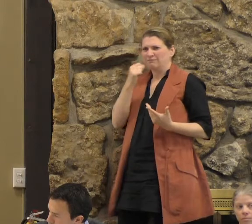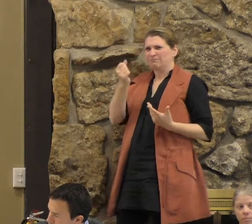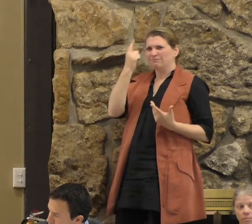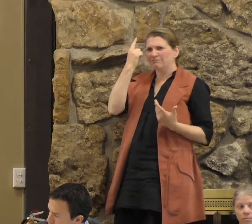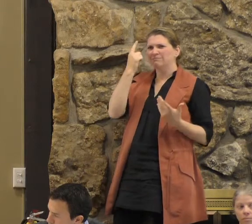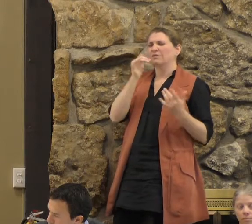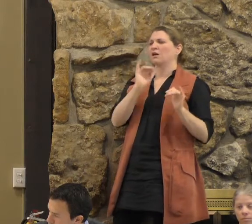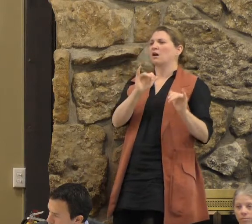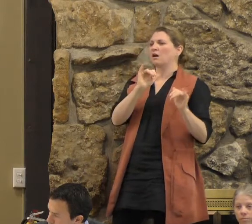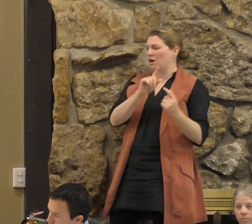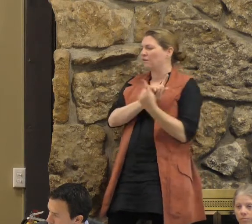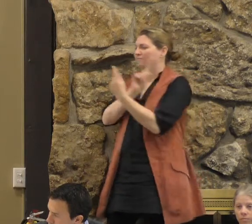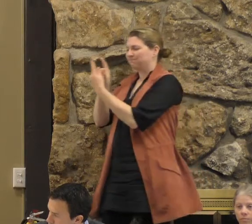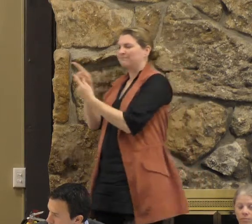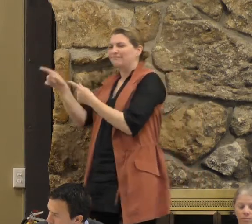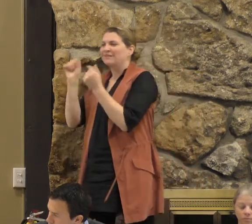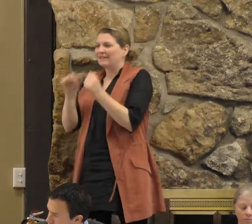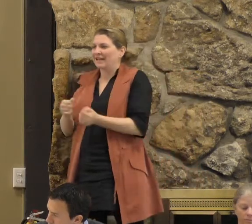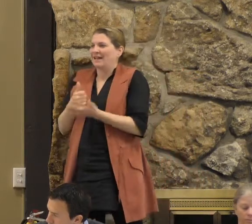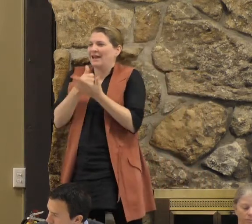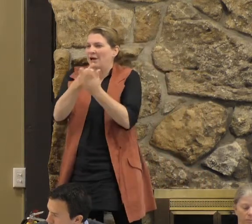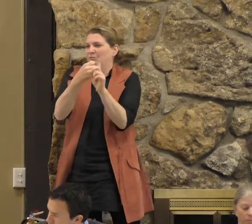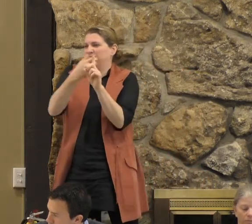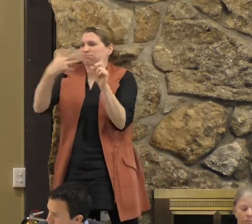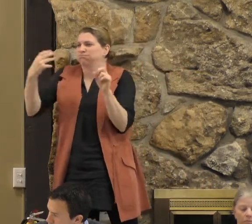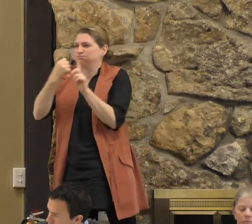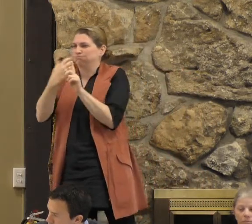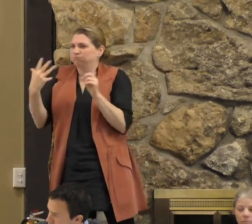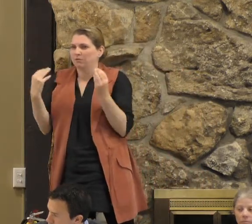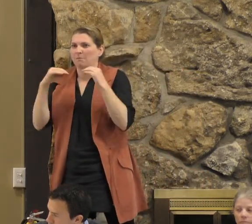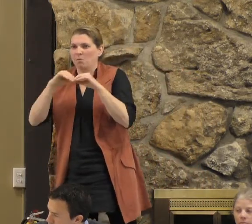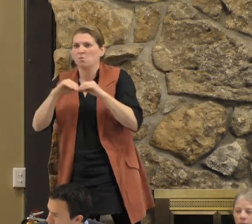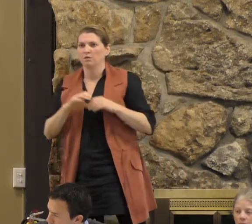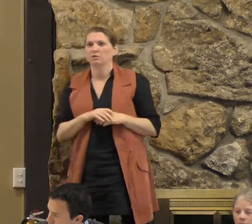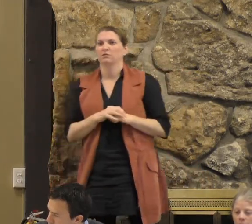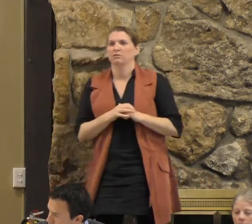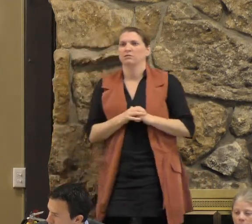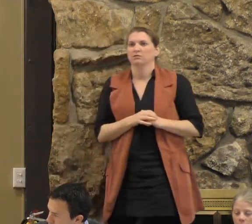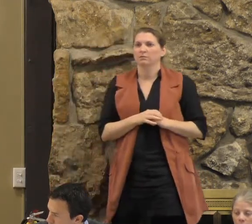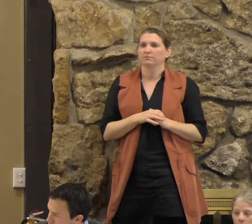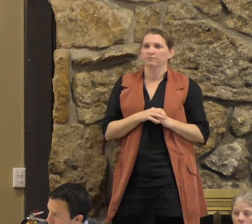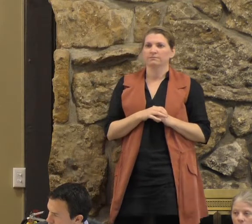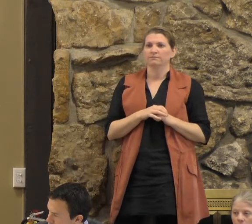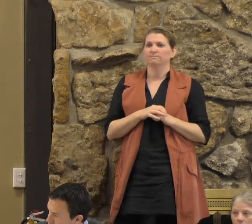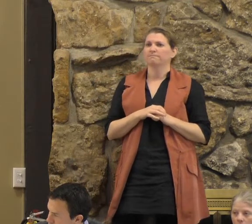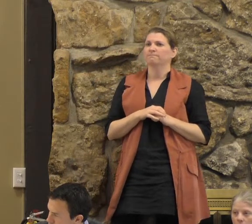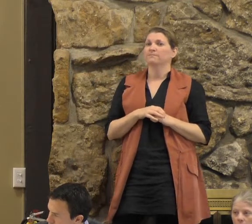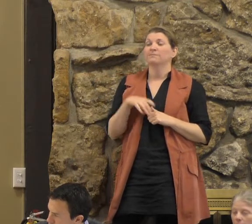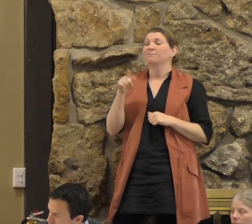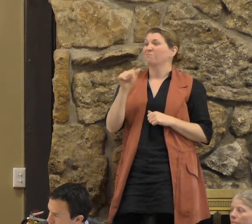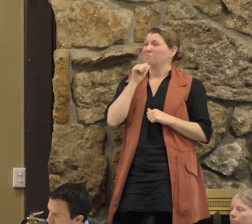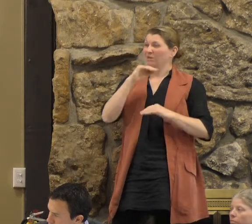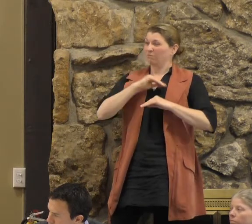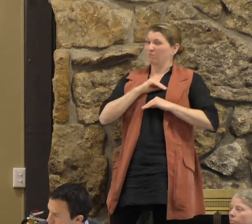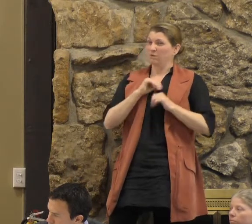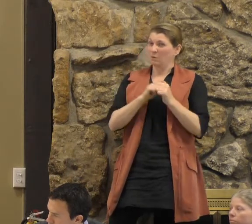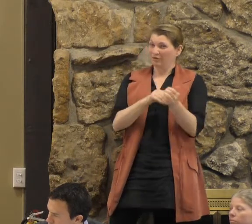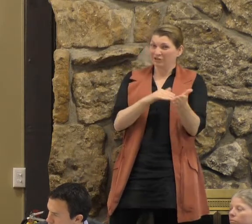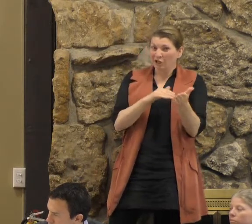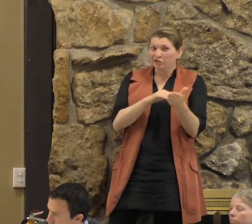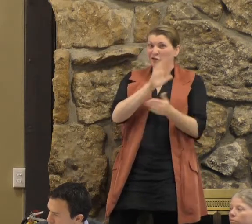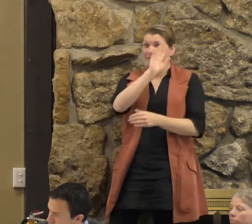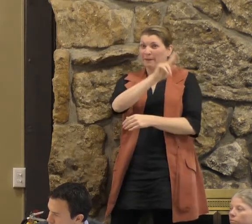about a level of care that you have received in a doctor's office or in a hospital. We can help